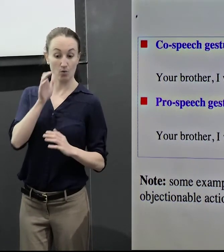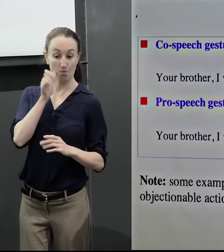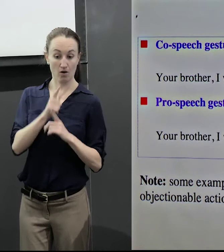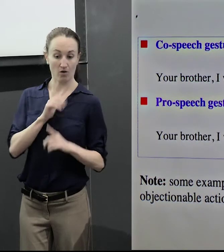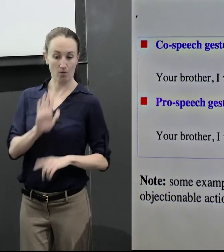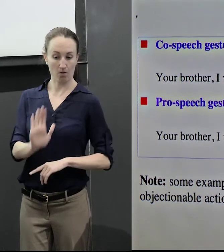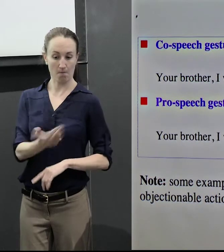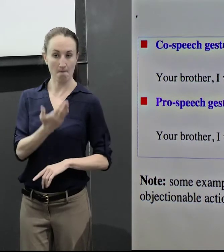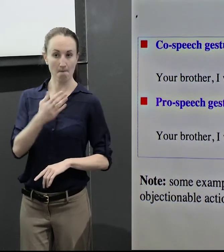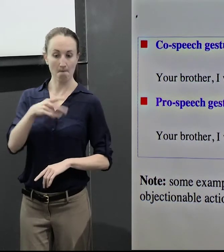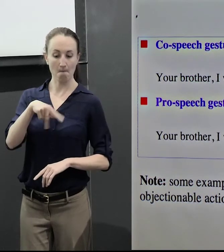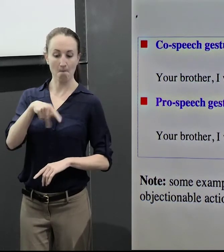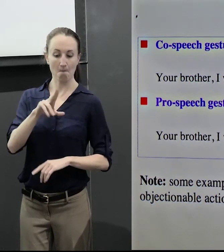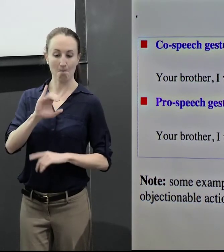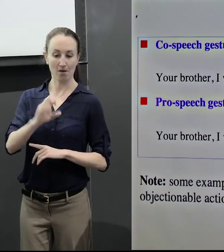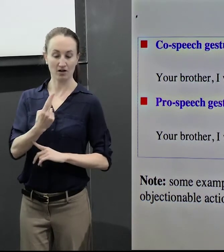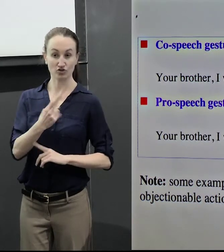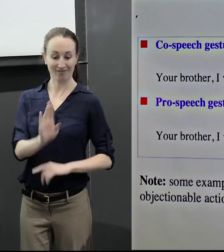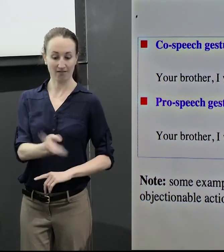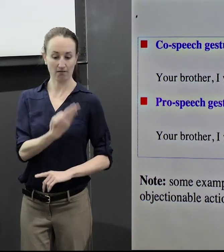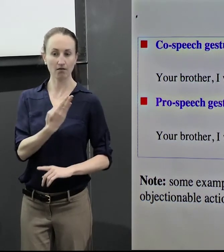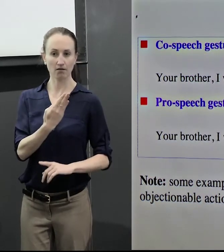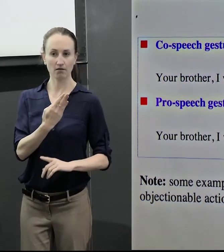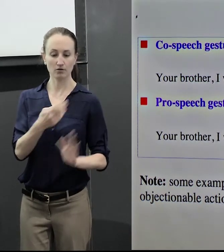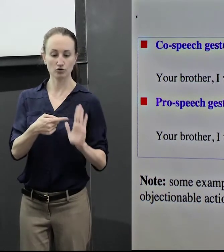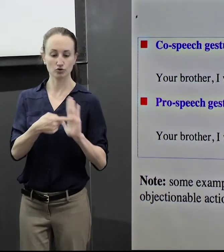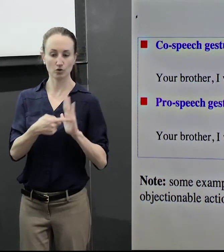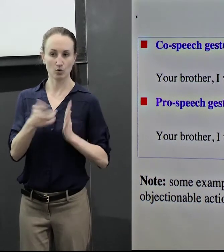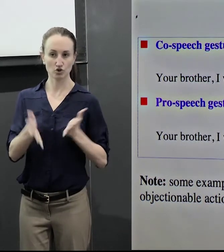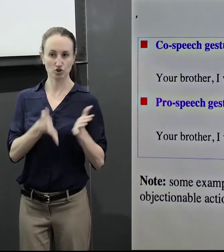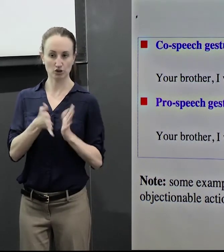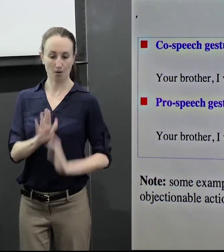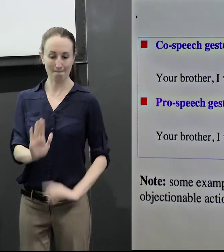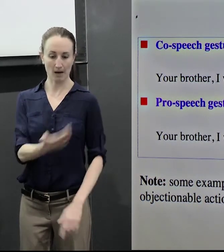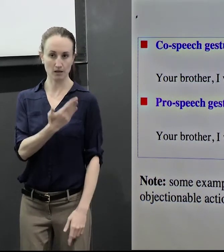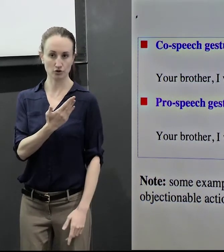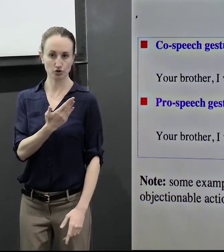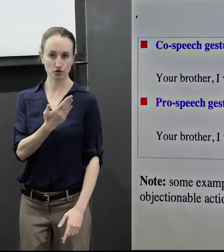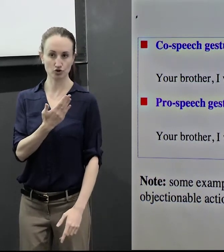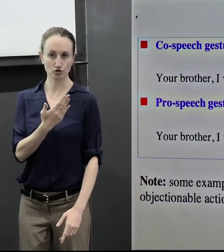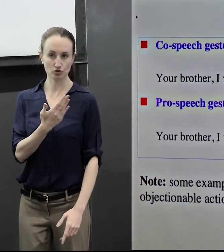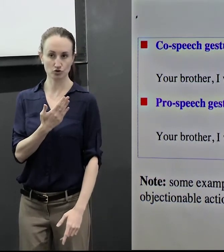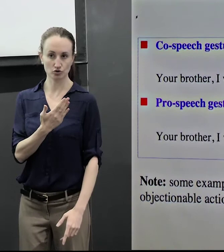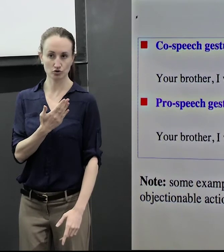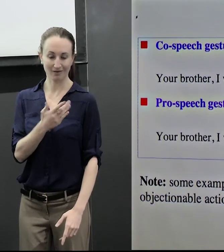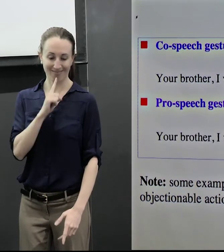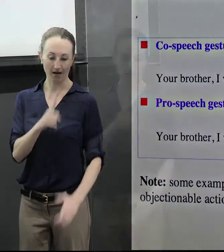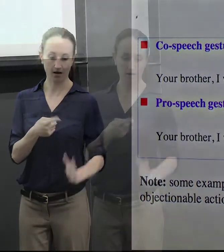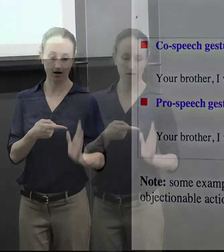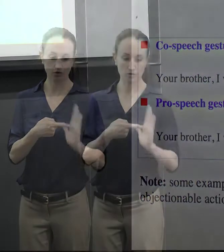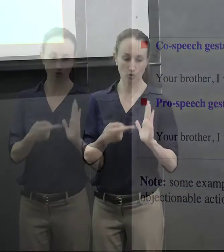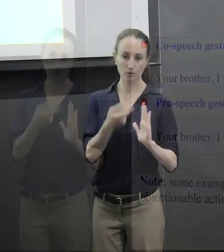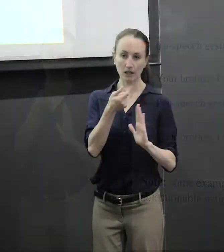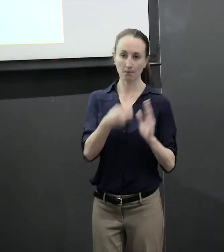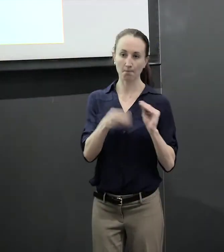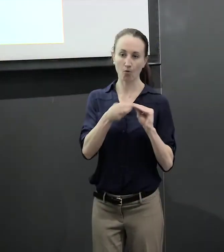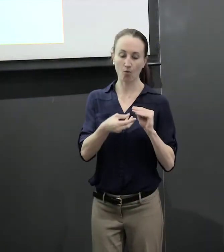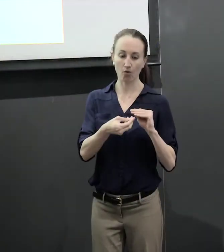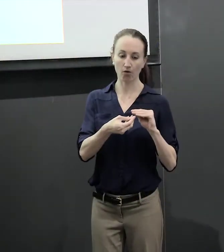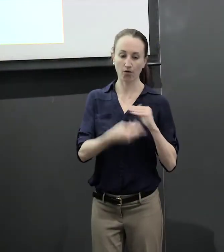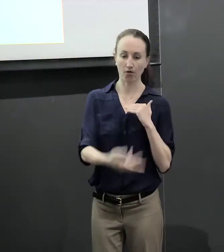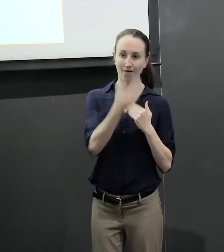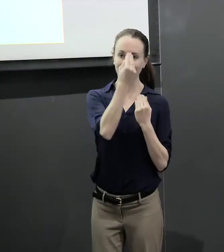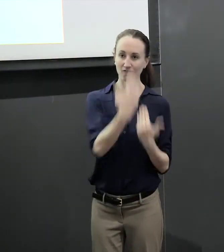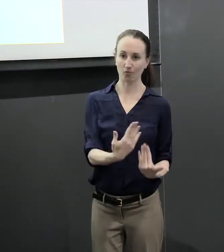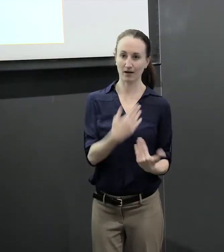it's some kind of physical punishment, which you didn't have in the initial sentence.